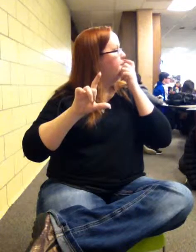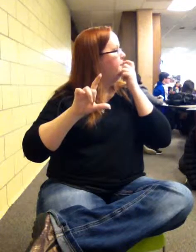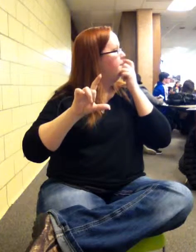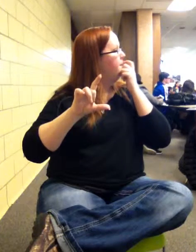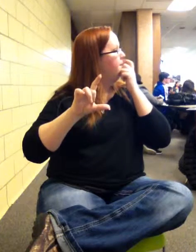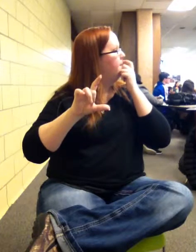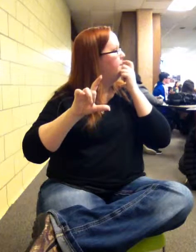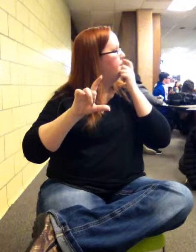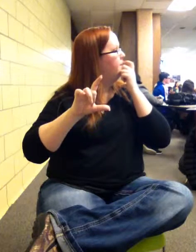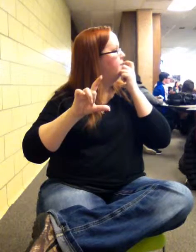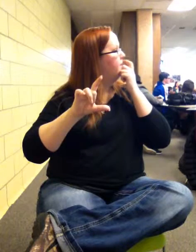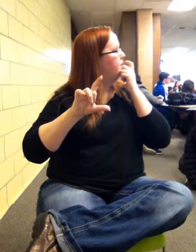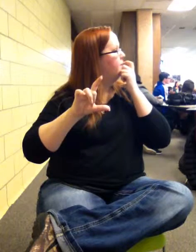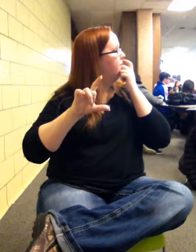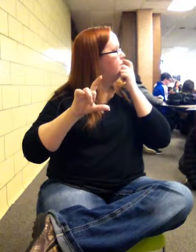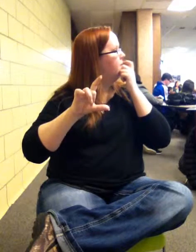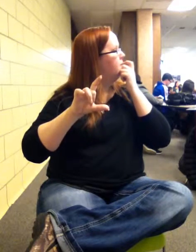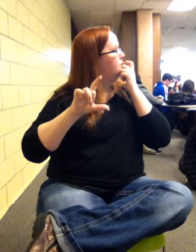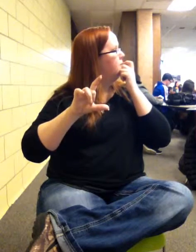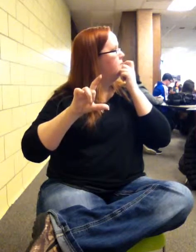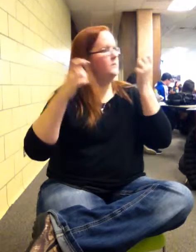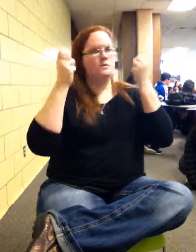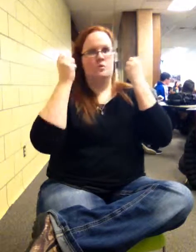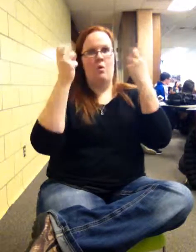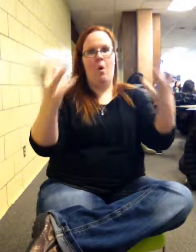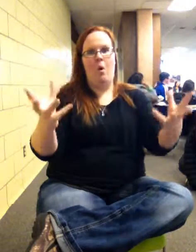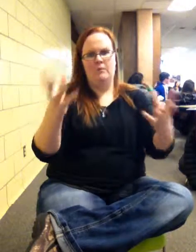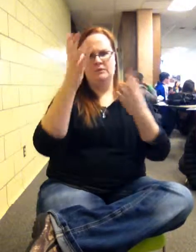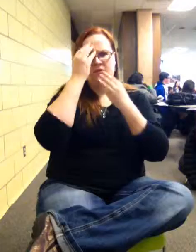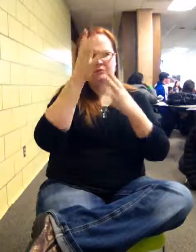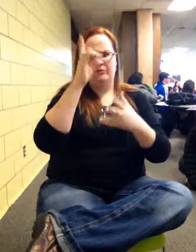what you're seeing now. So it pulls up a lot of information for that company.